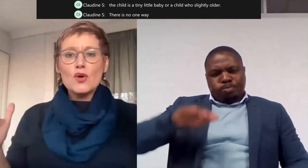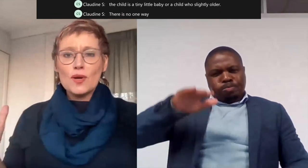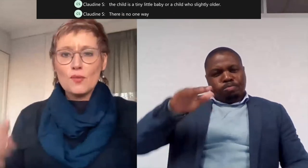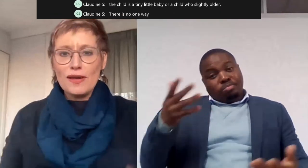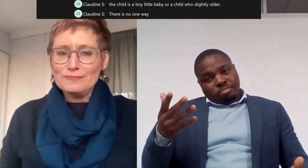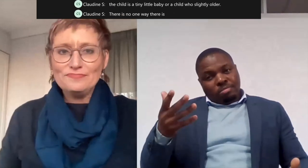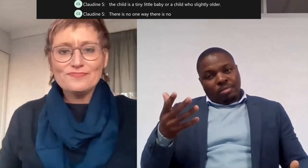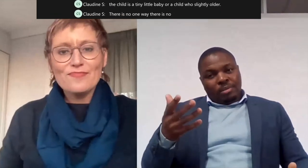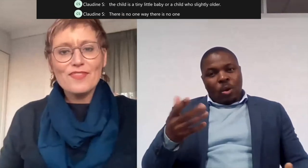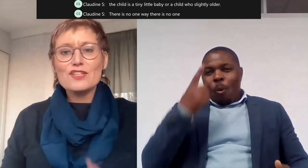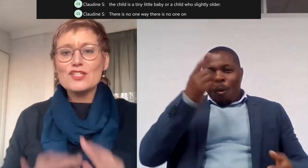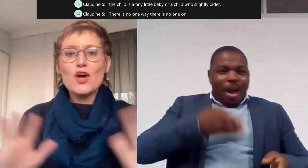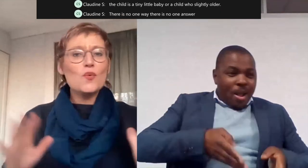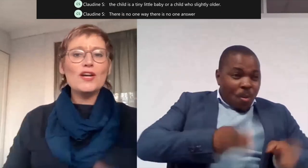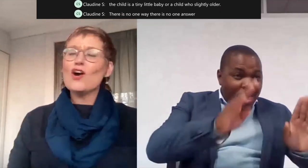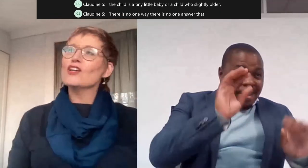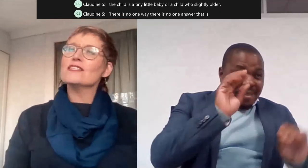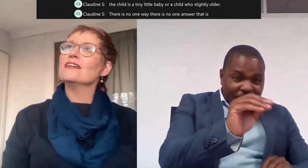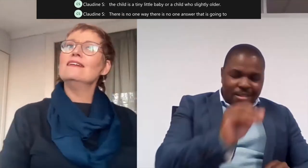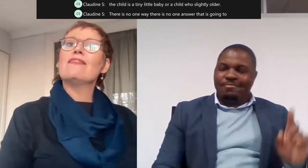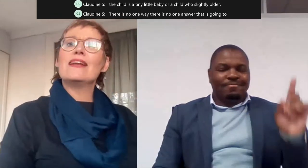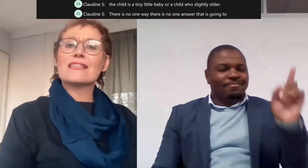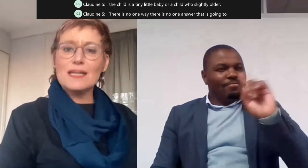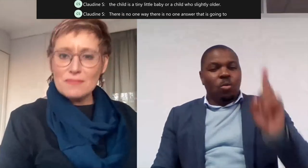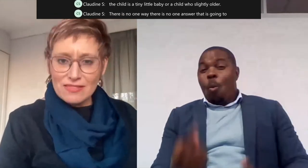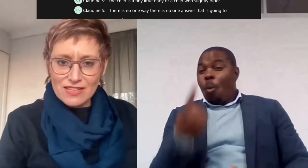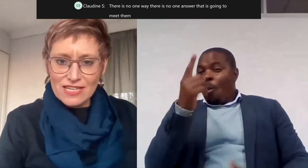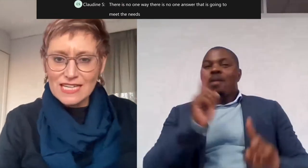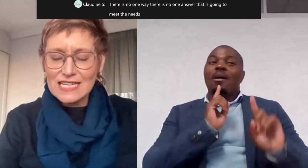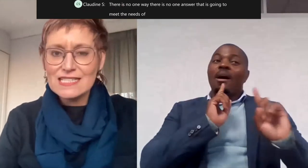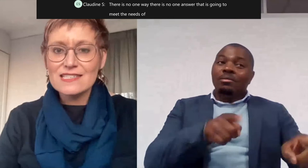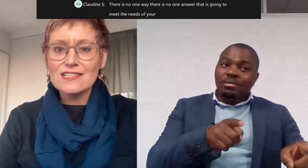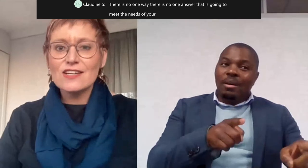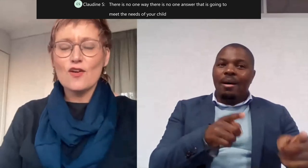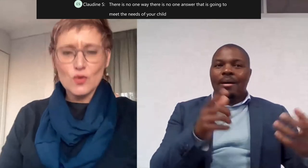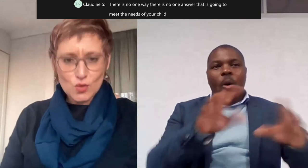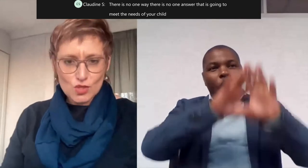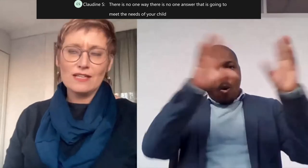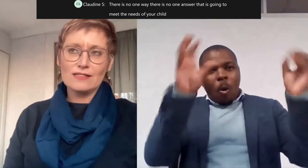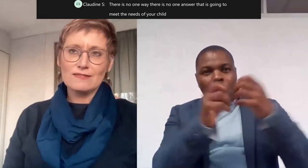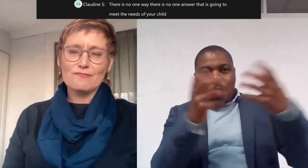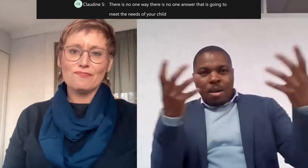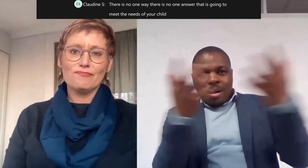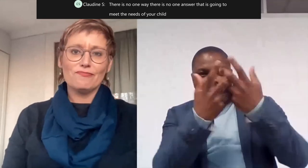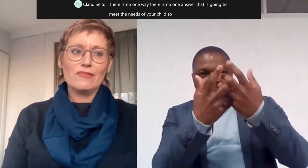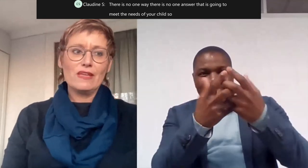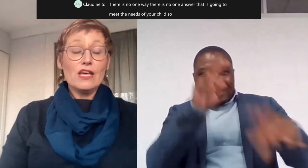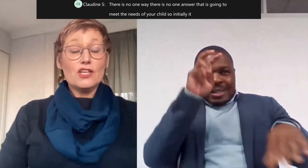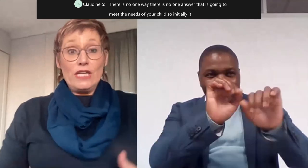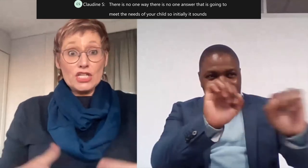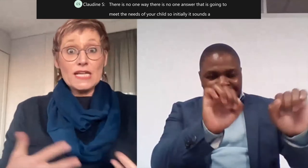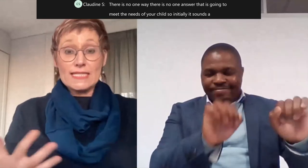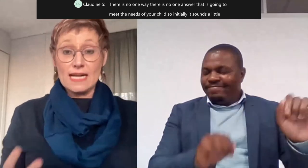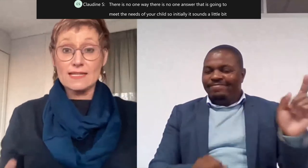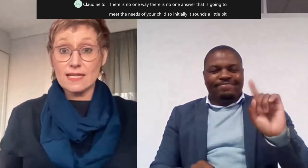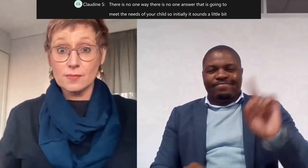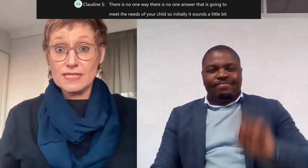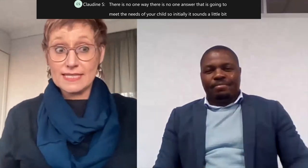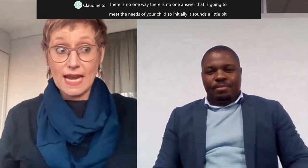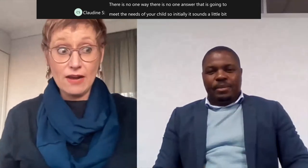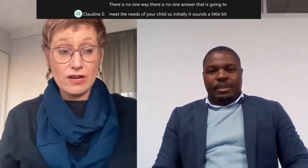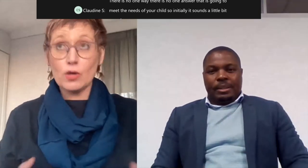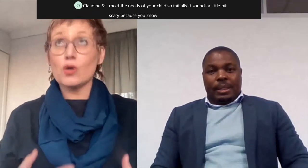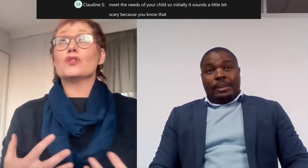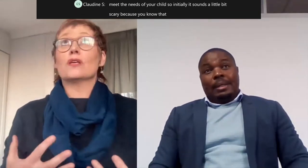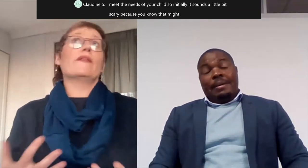there is no one way. There is no one answer that is going to meet the needs of your child. So initially it sounds a little